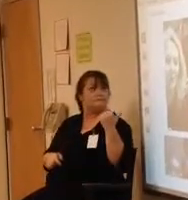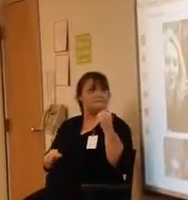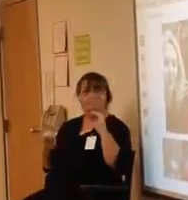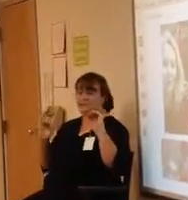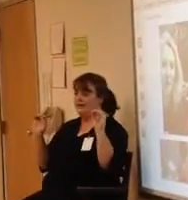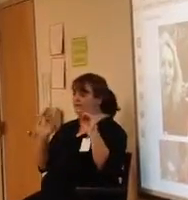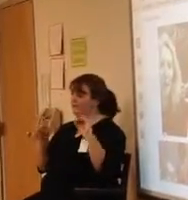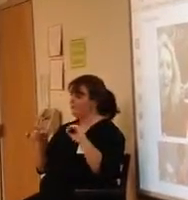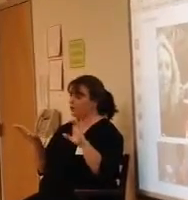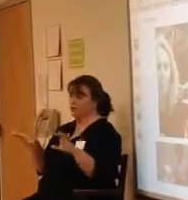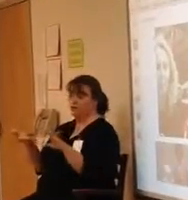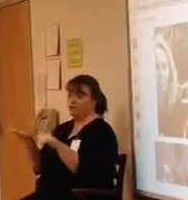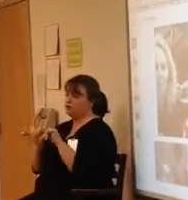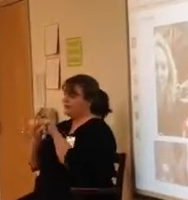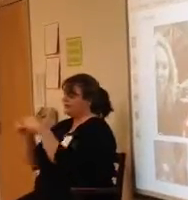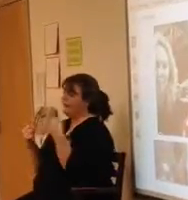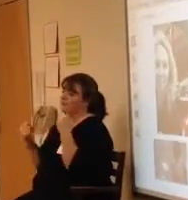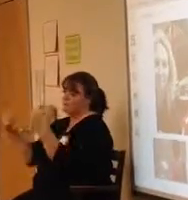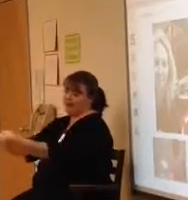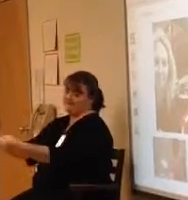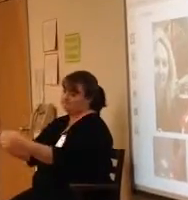just keep driving. All right, cool.